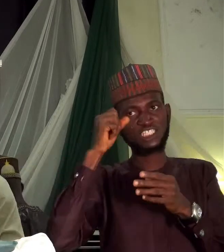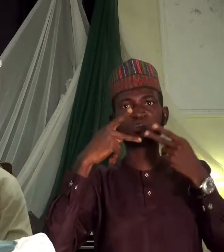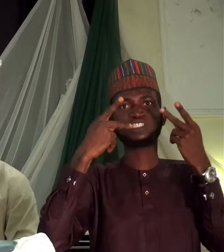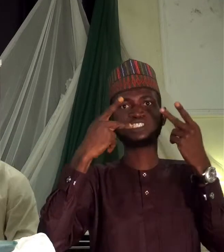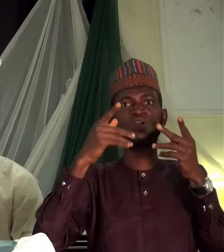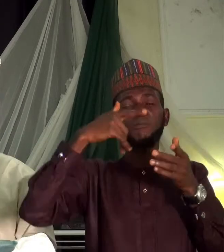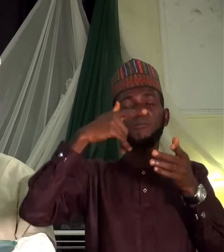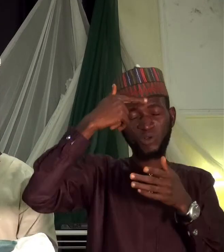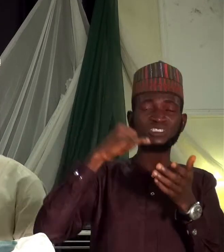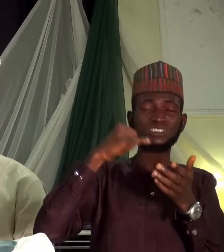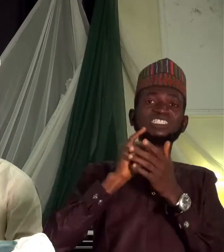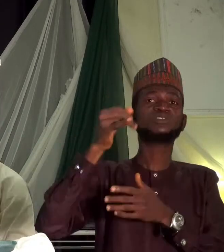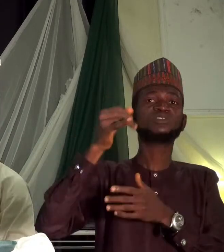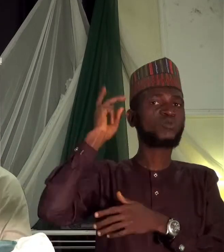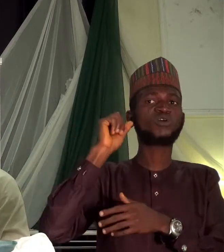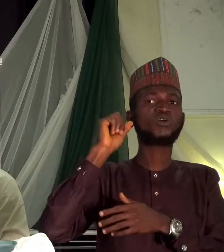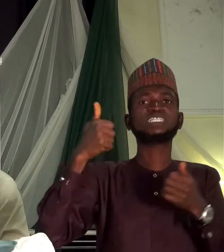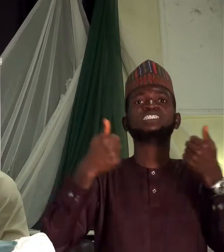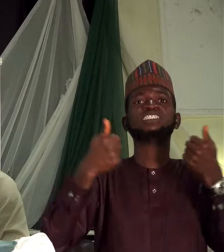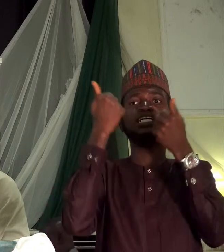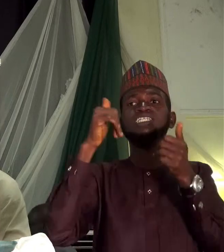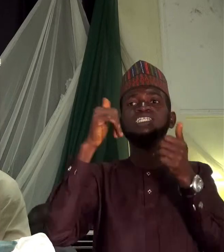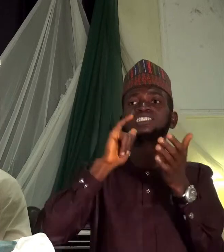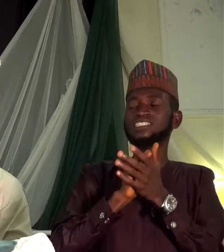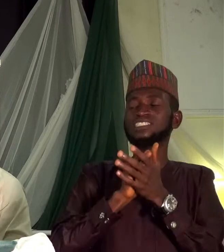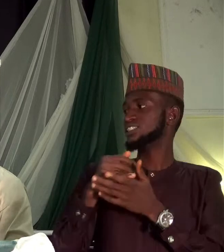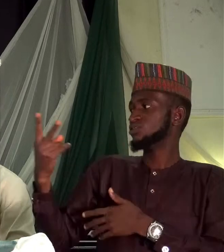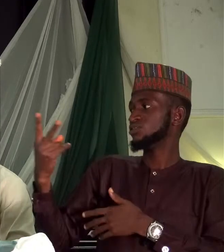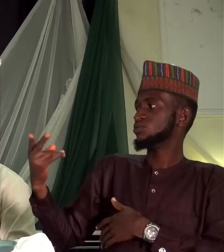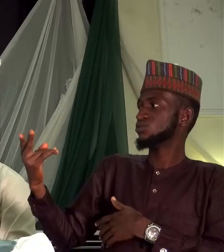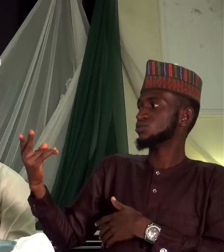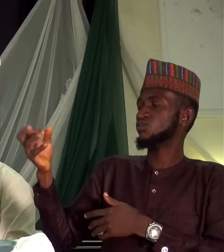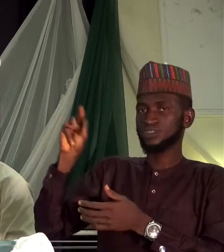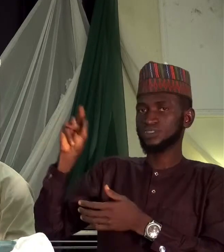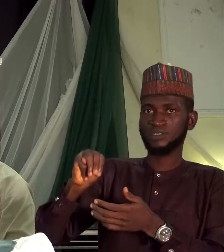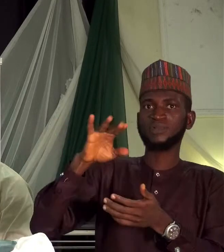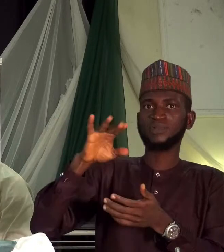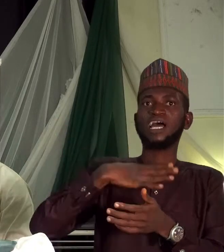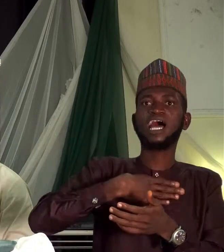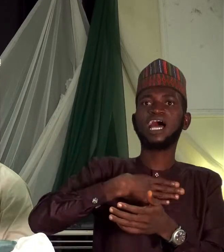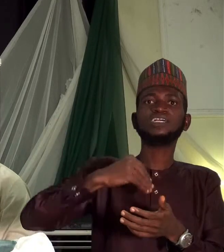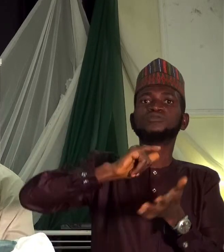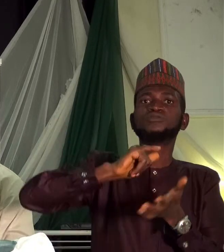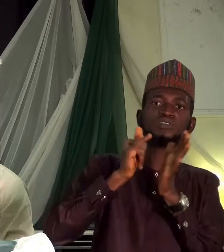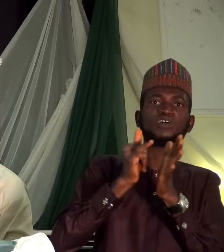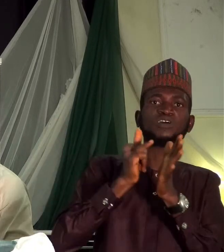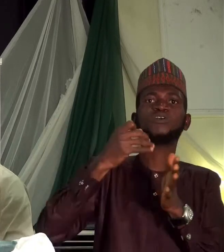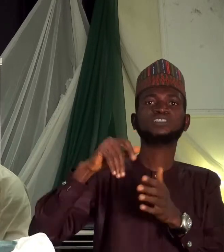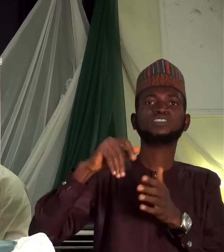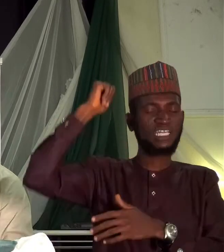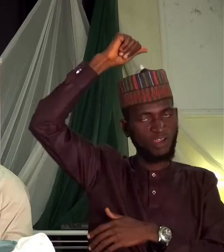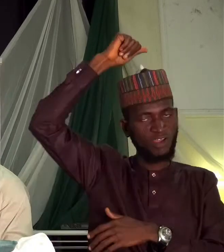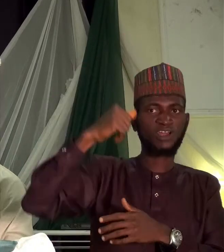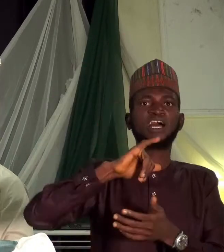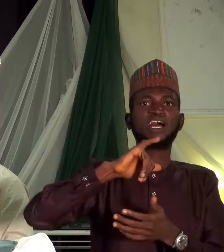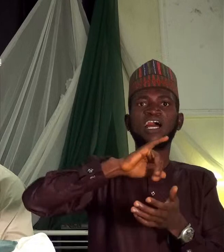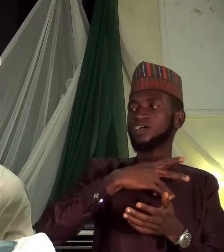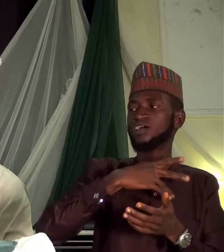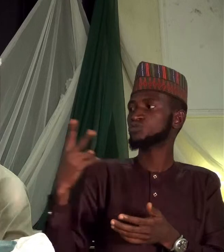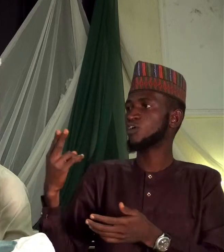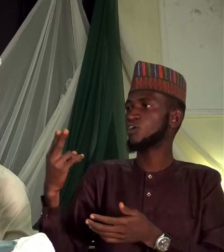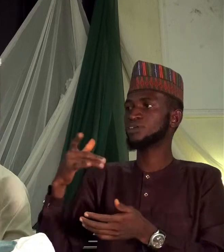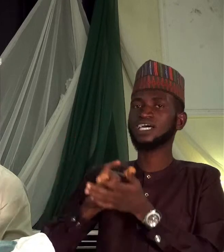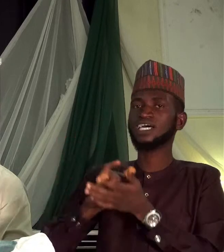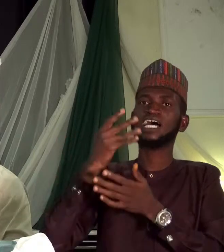challenged won lawa mejeji ta wa atafa mi professor Tajuddin Yusuf atemi won ni ile